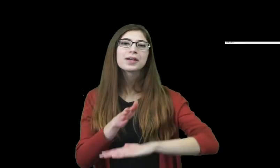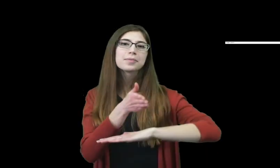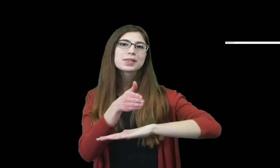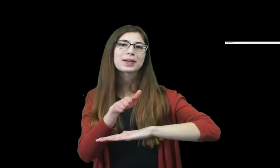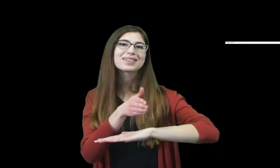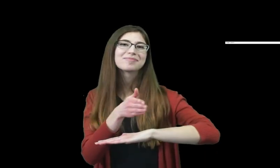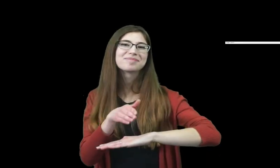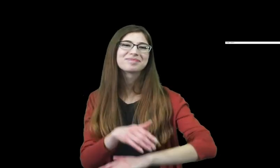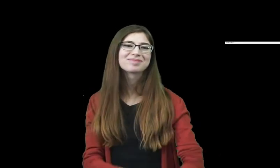Between.